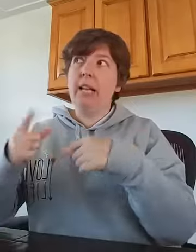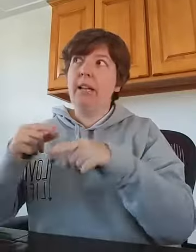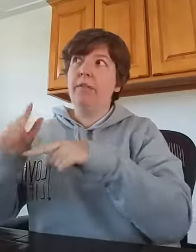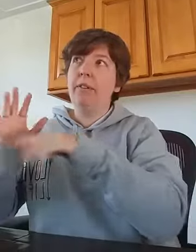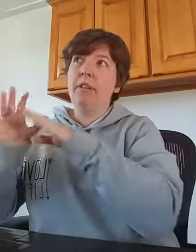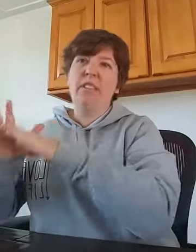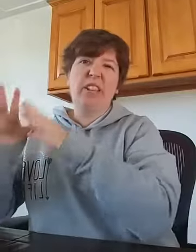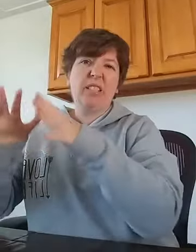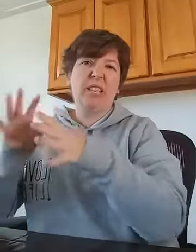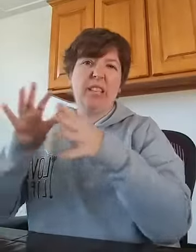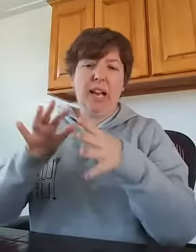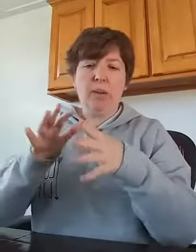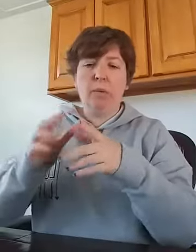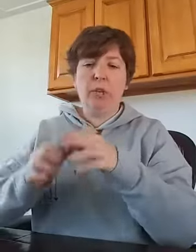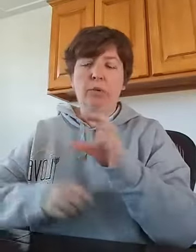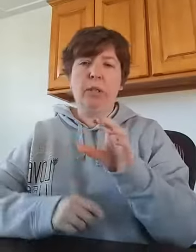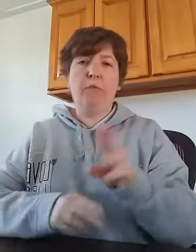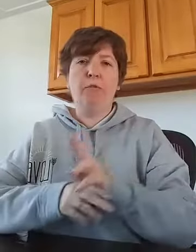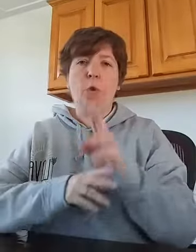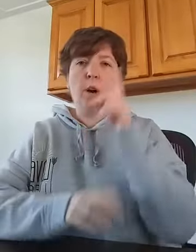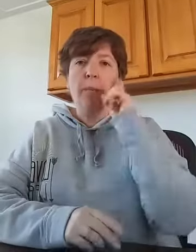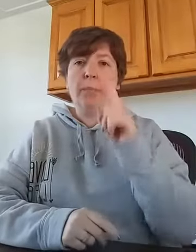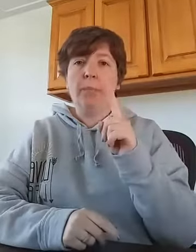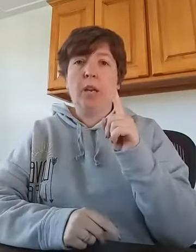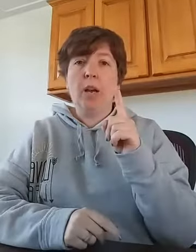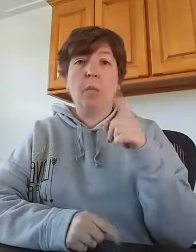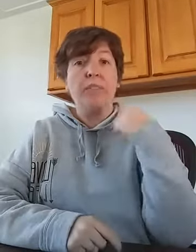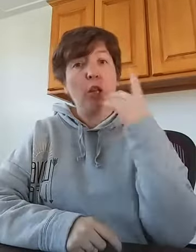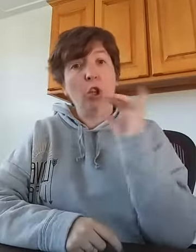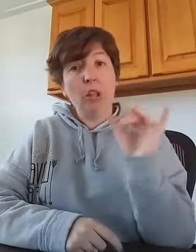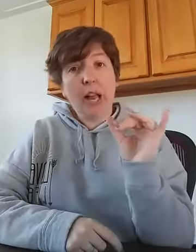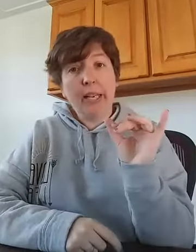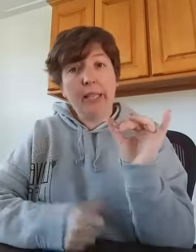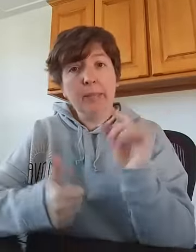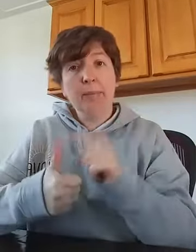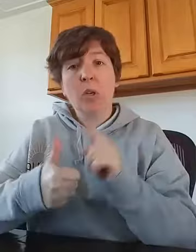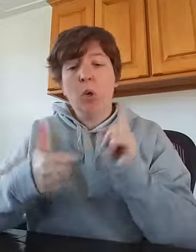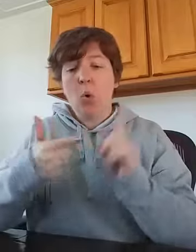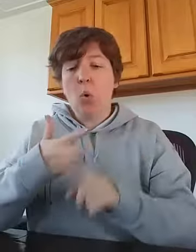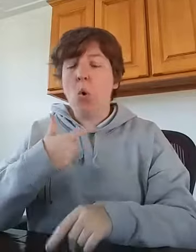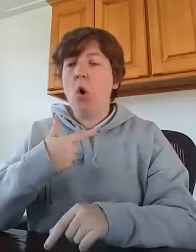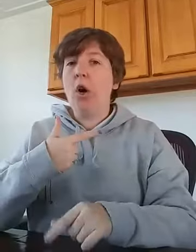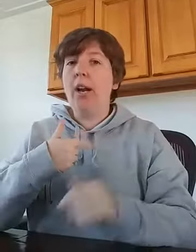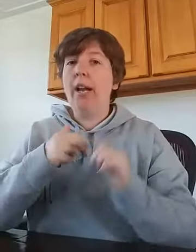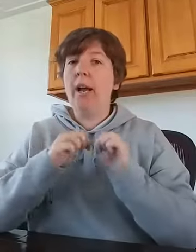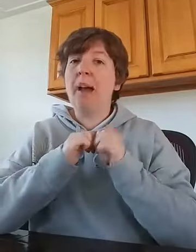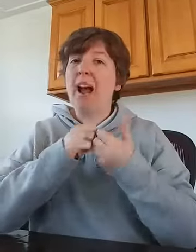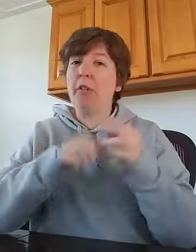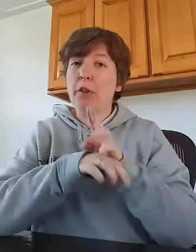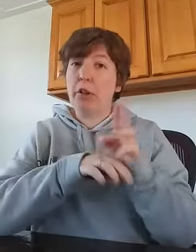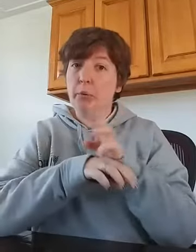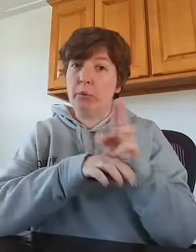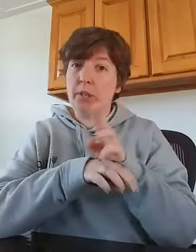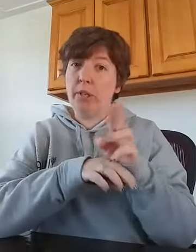of things like that. We use them for what they look like or how they're used. Those